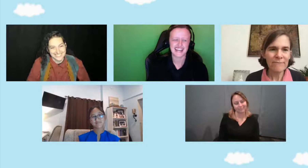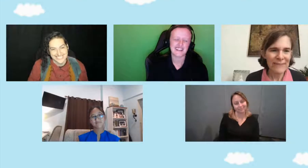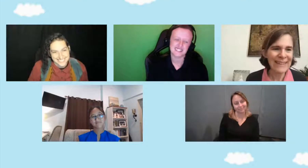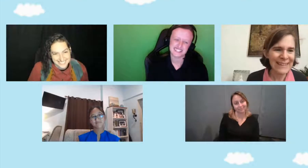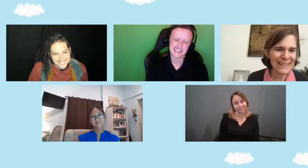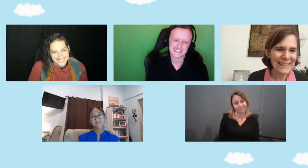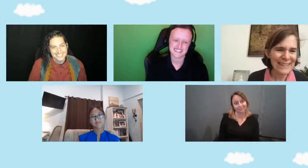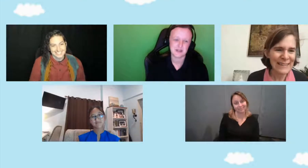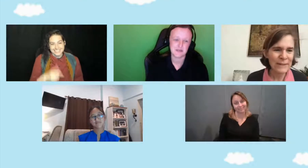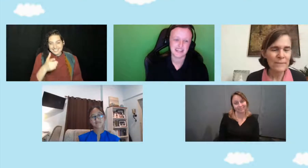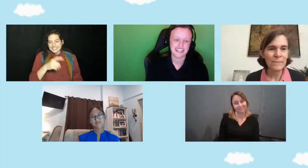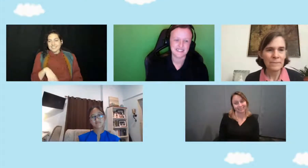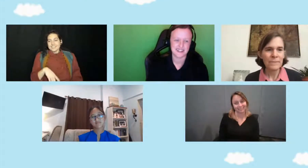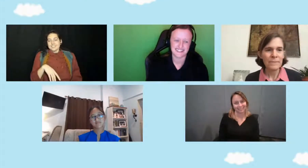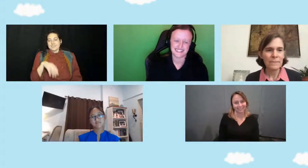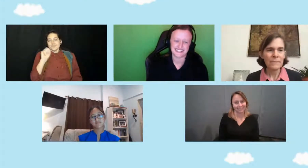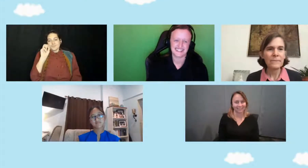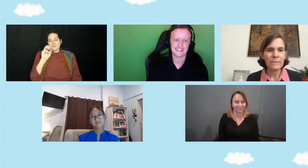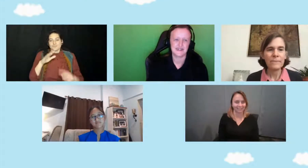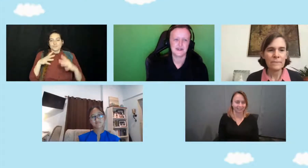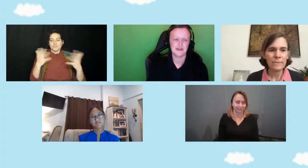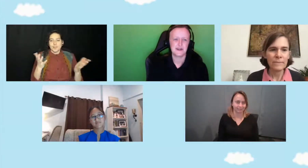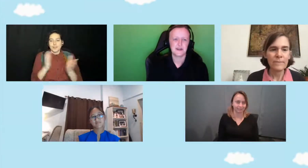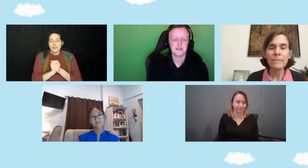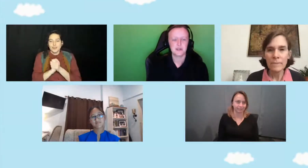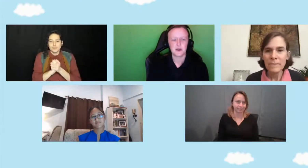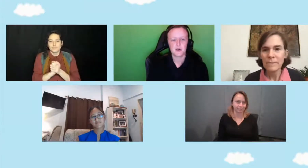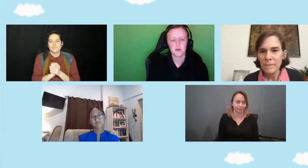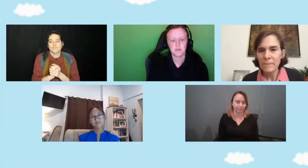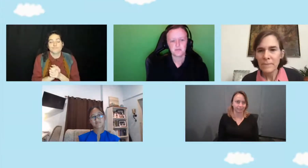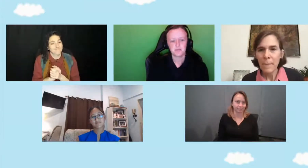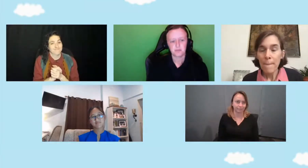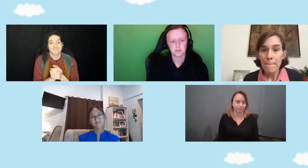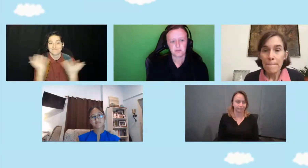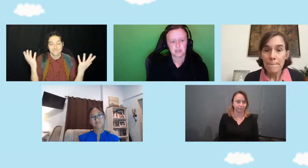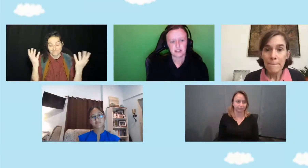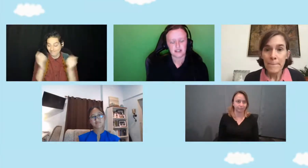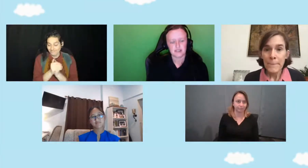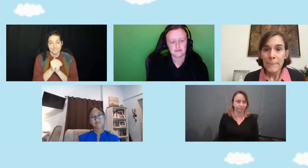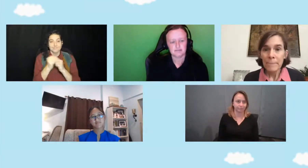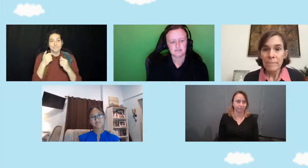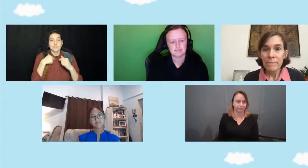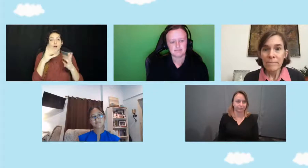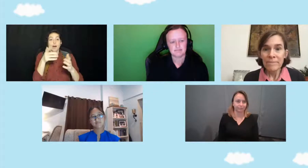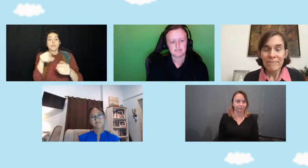Yes, I understand your pain as well. So,